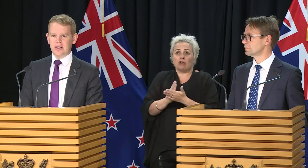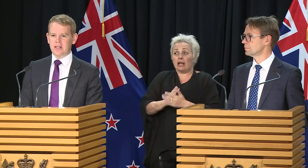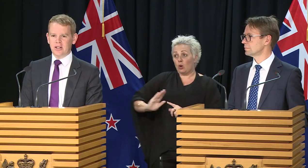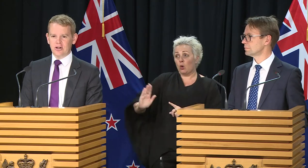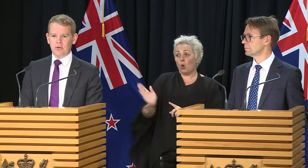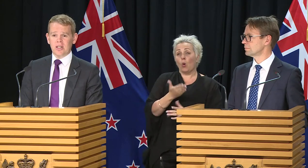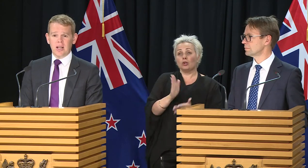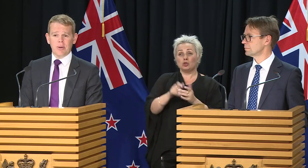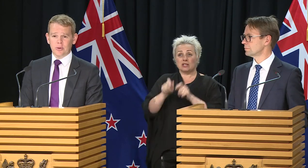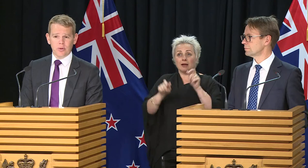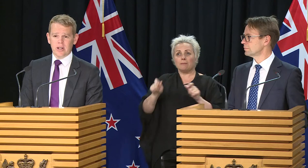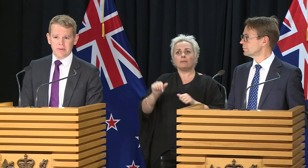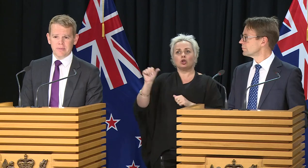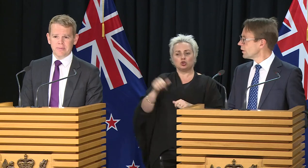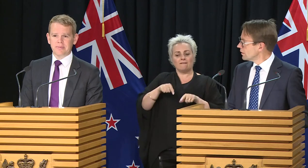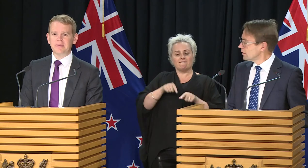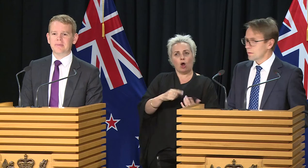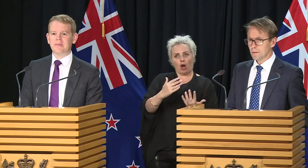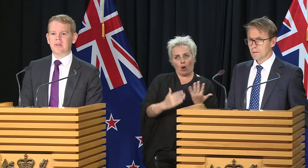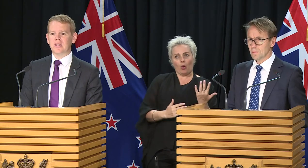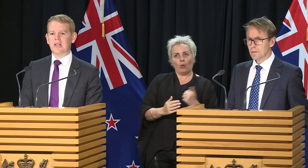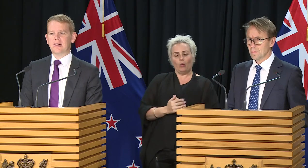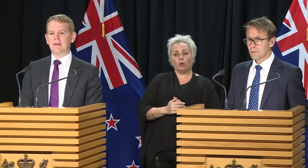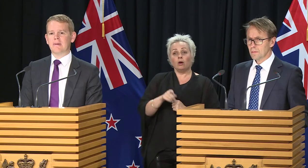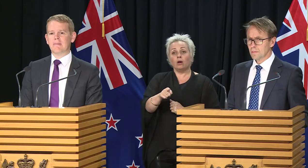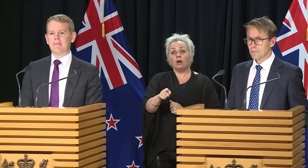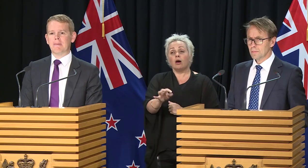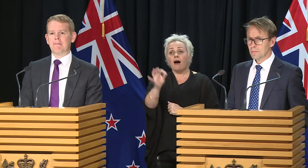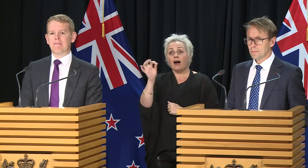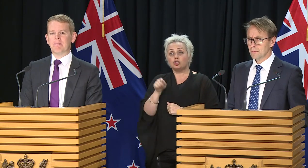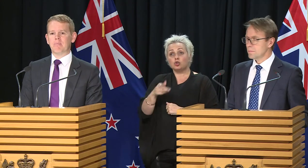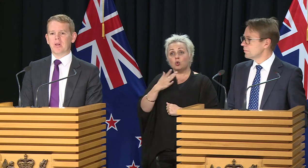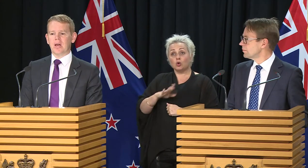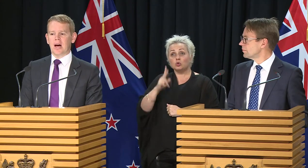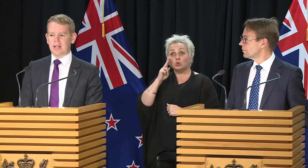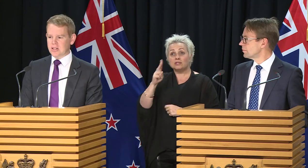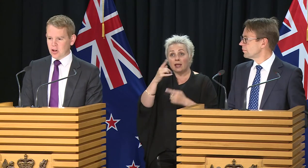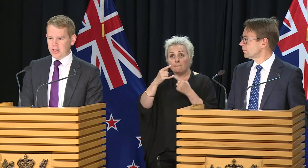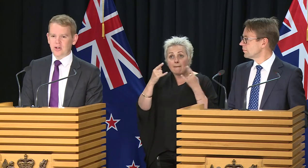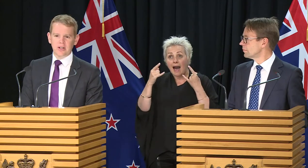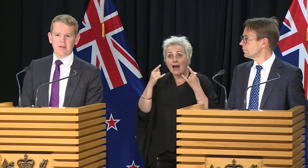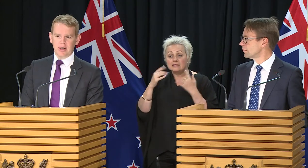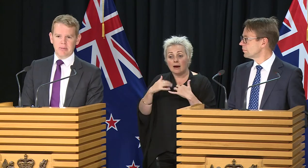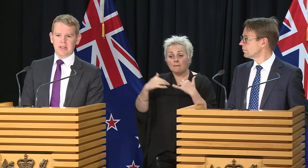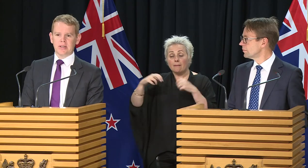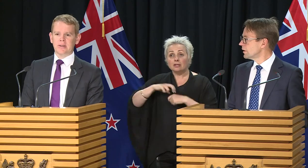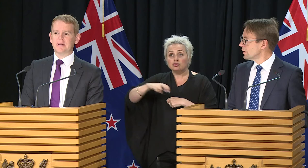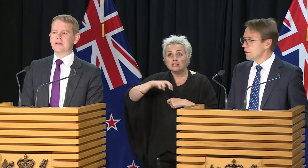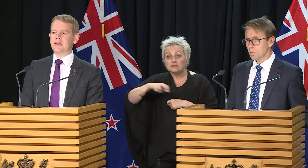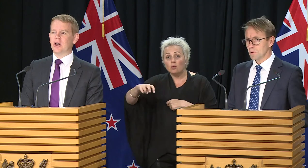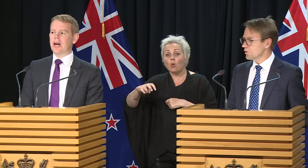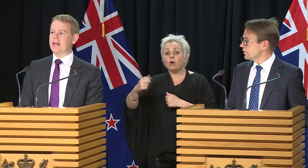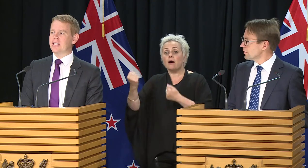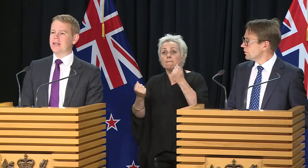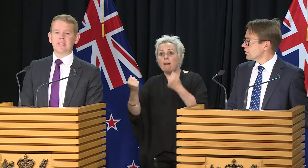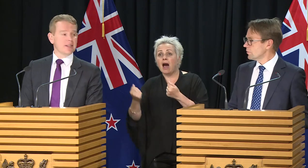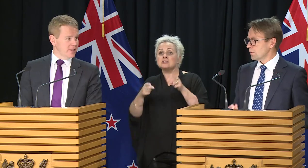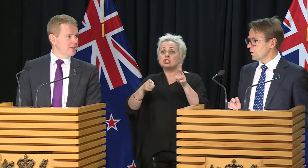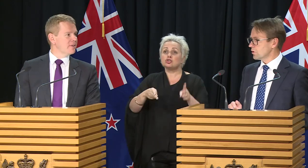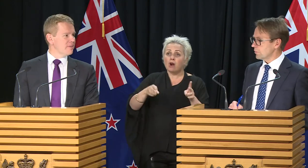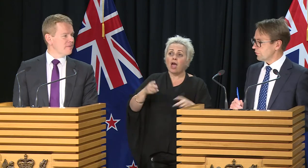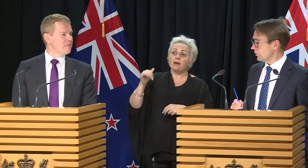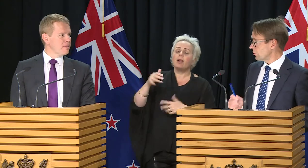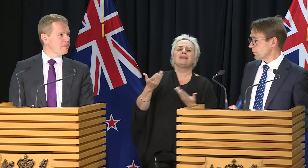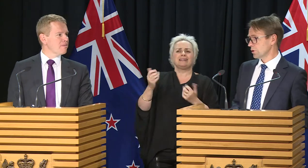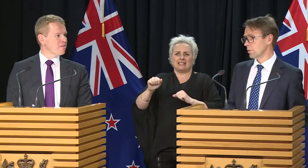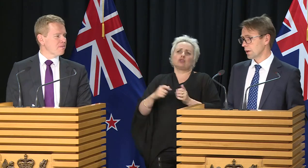New Zealander can do to keep us all safe. Do you want to see people wearing a mask on public transport? Yes, I'd certainly recommend it. Okay. Can I just make